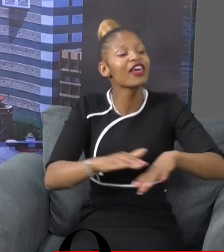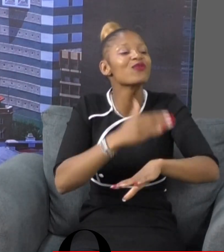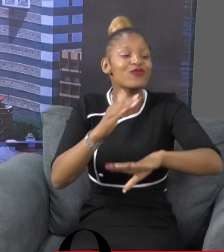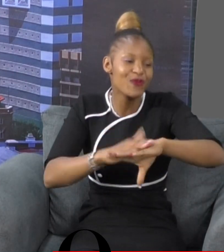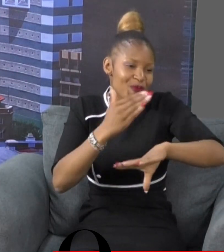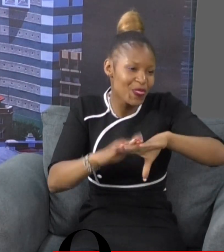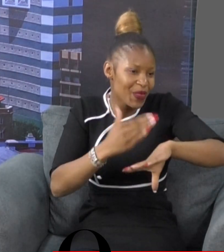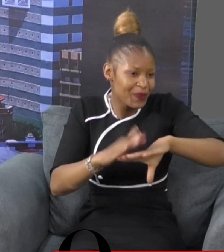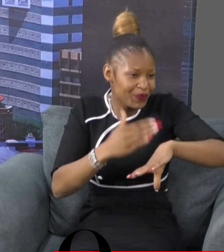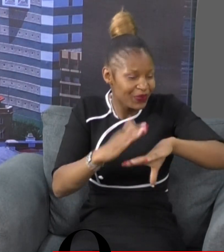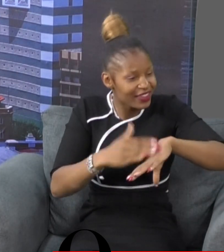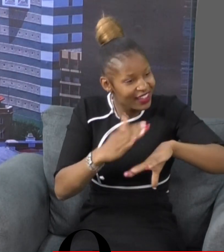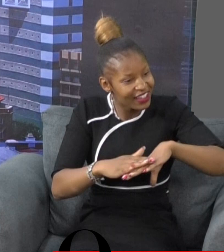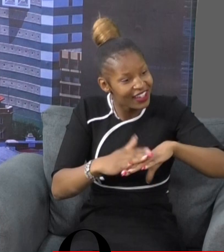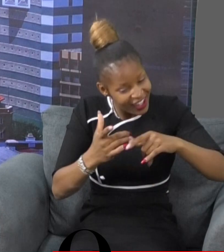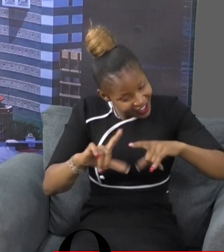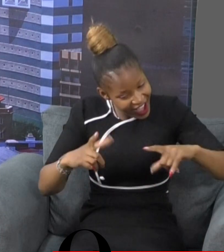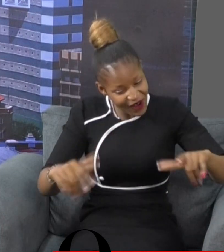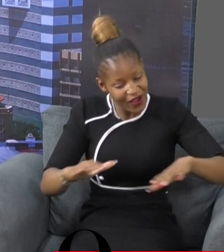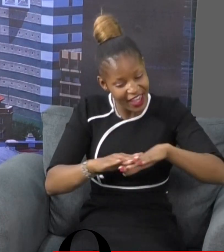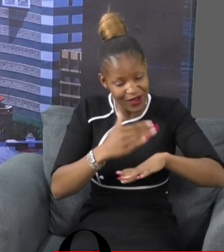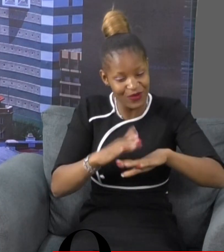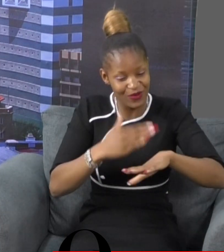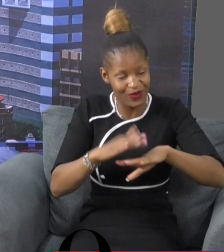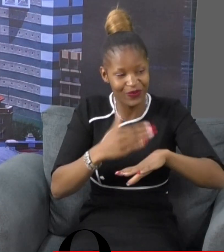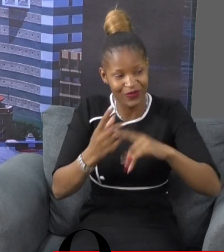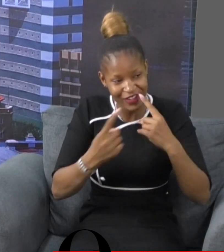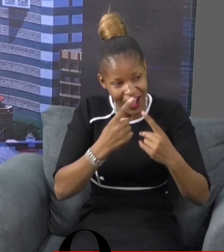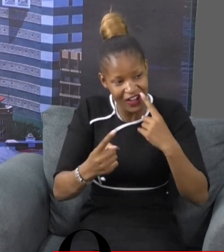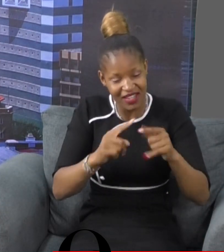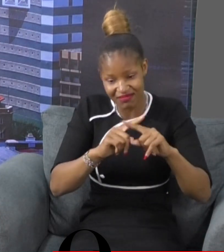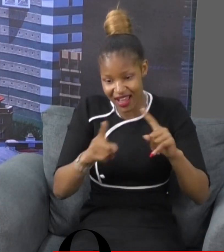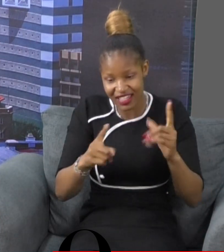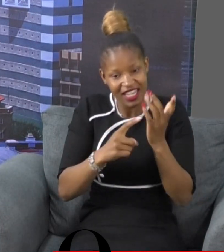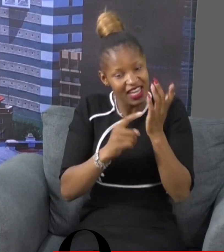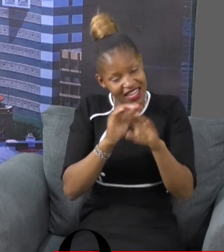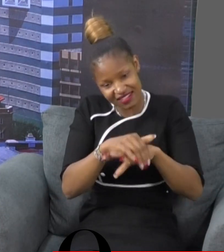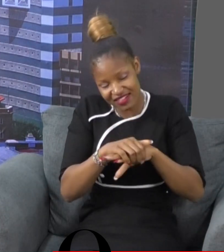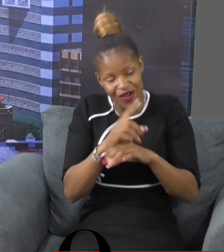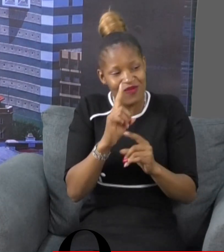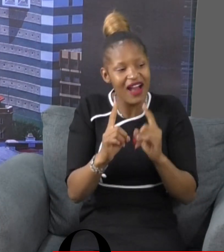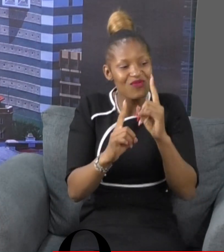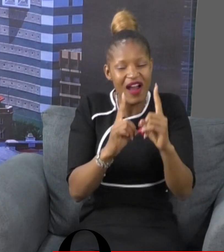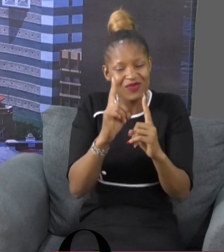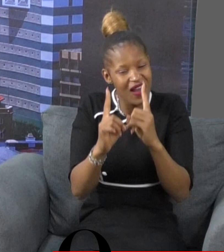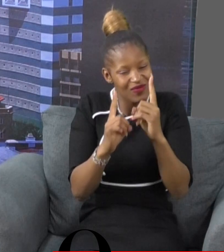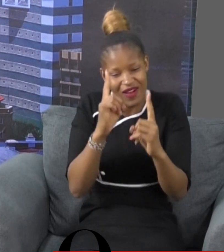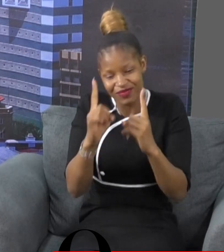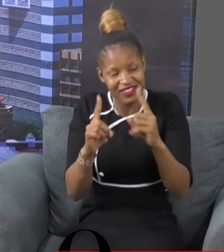I can't explain it. I can't explain it further because that is information that I got from my parents. I developed a